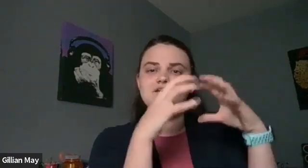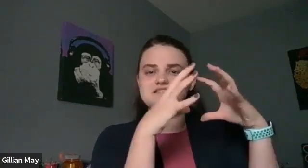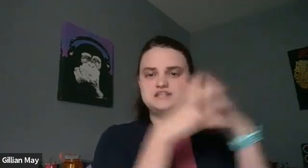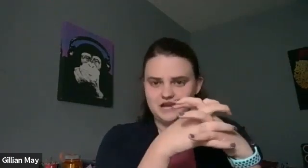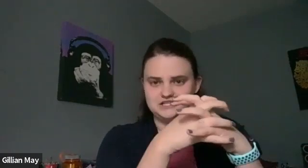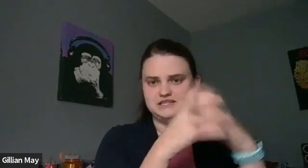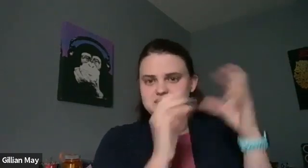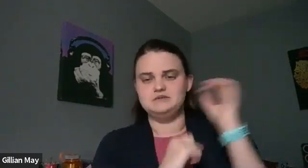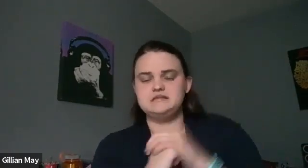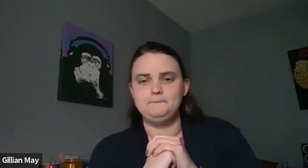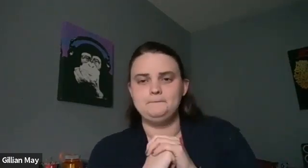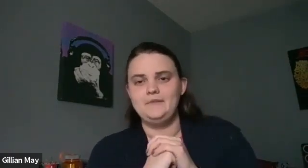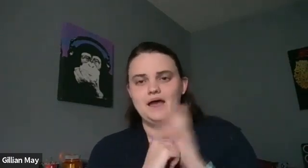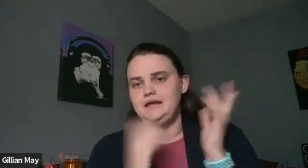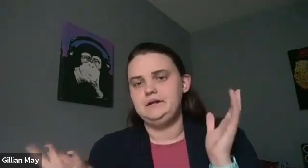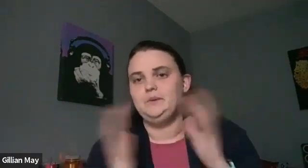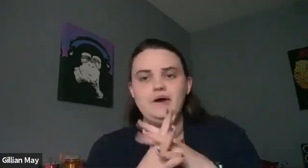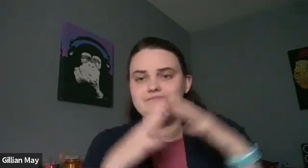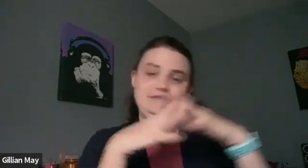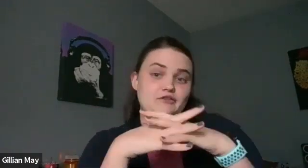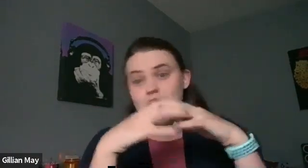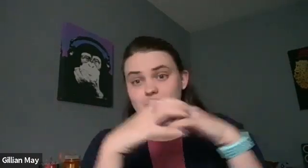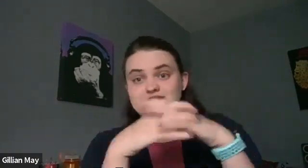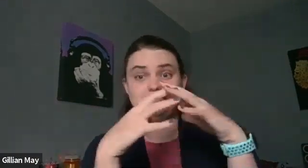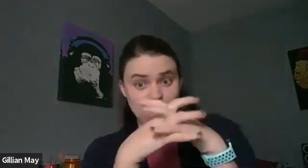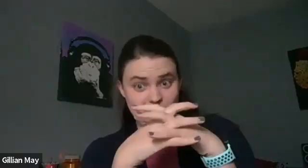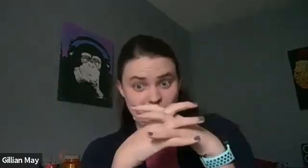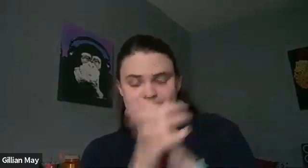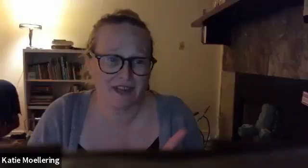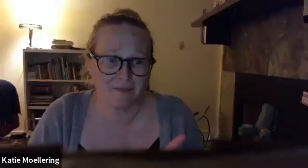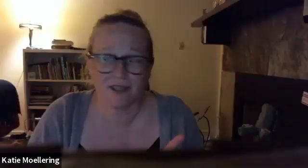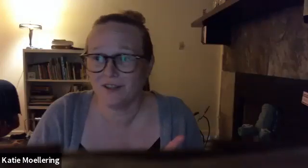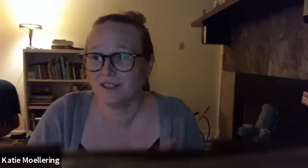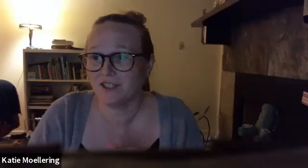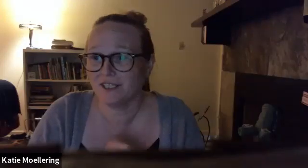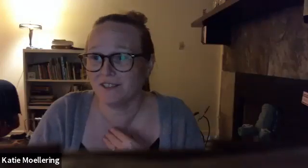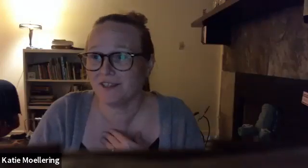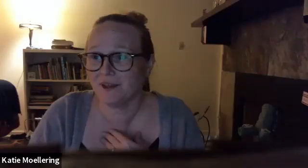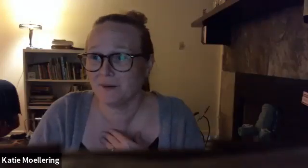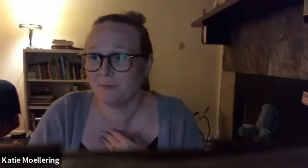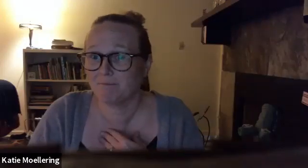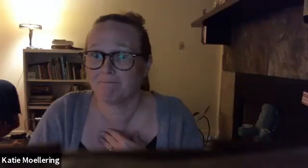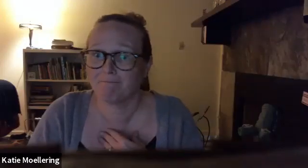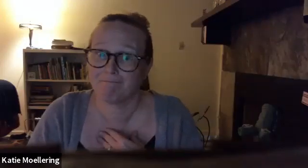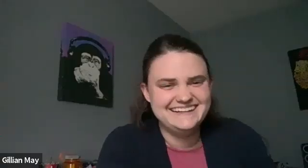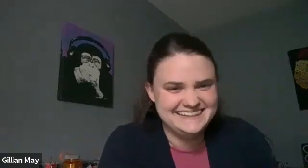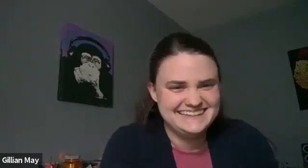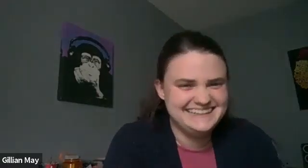is like you catch it like this. And I was like, you know what? Either way works. So football. The exact same thing you did, GIllian. So it looks